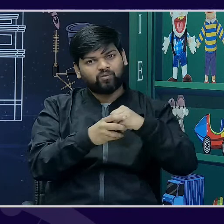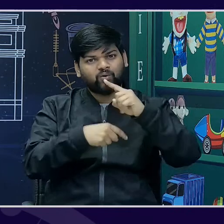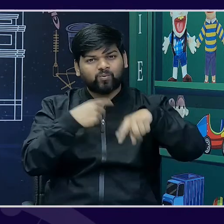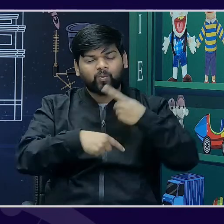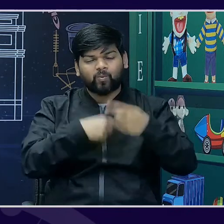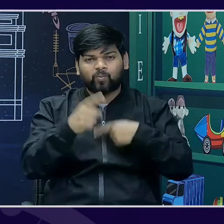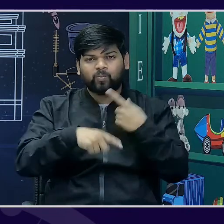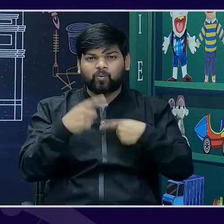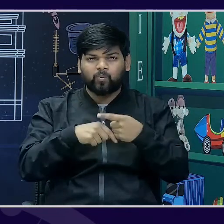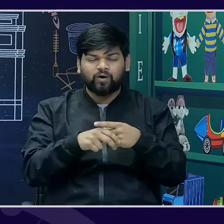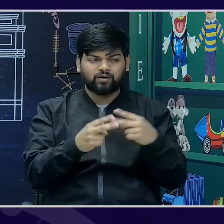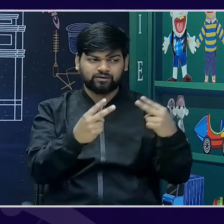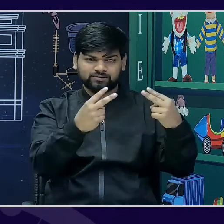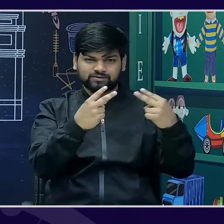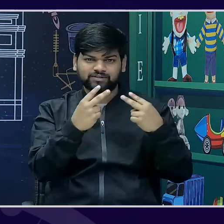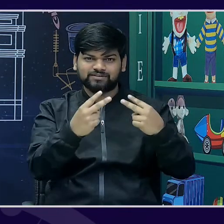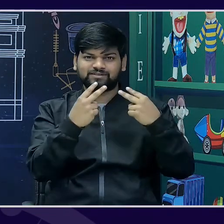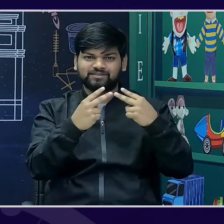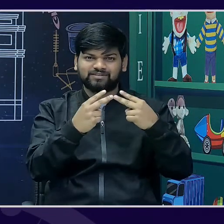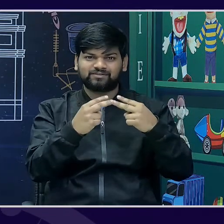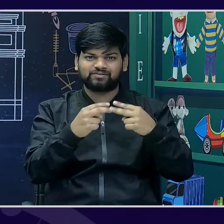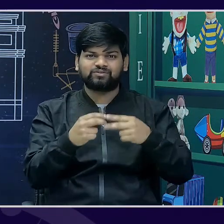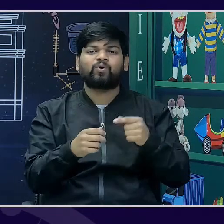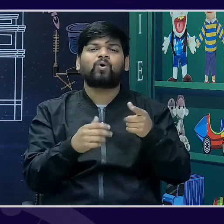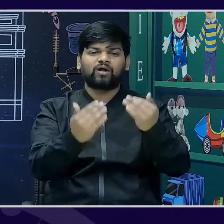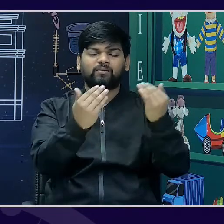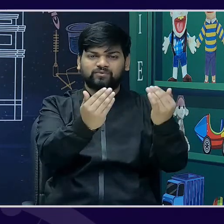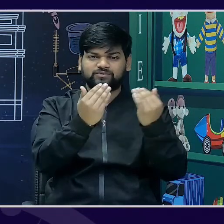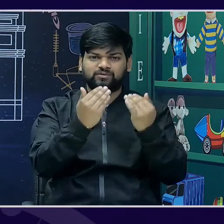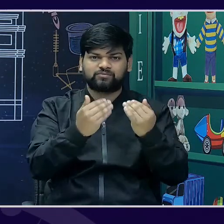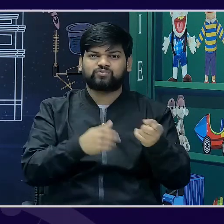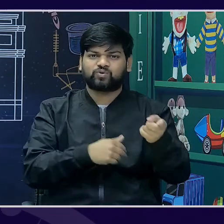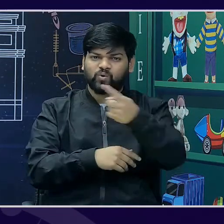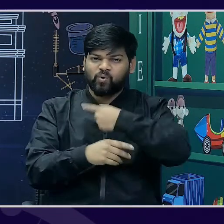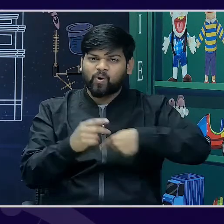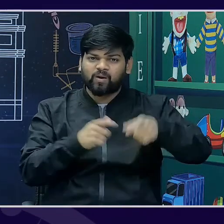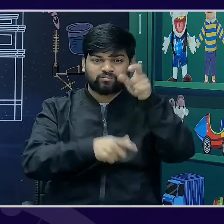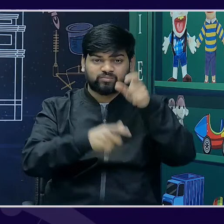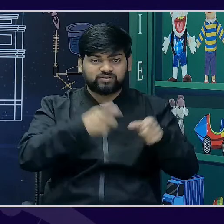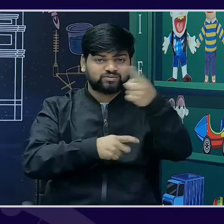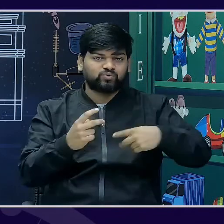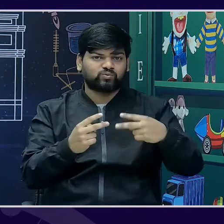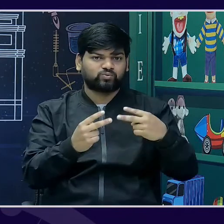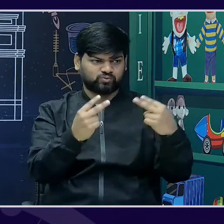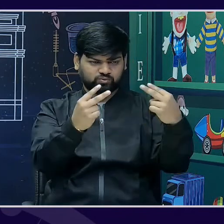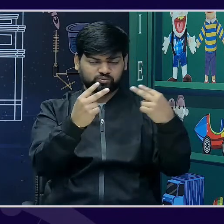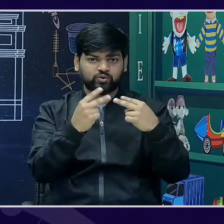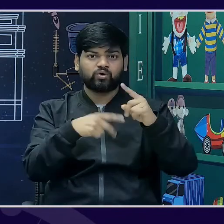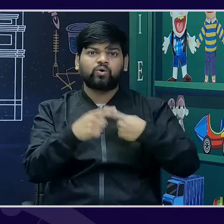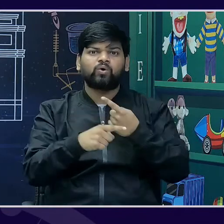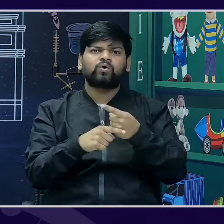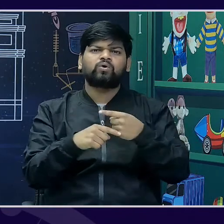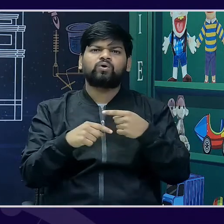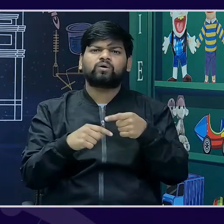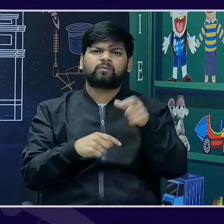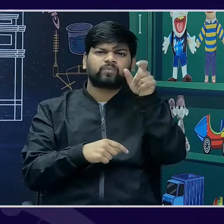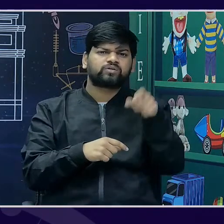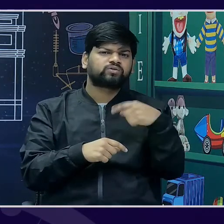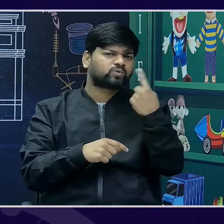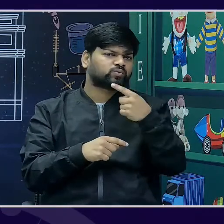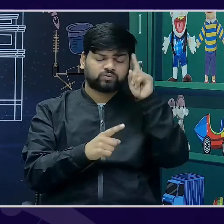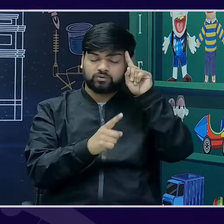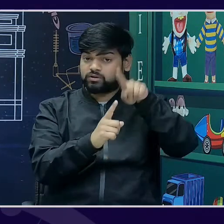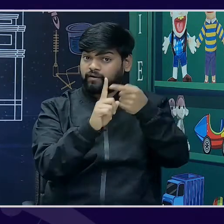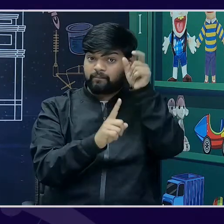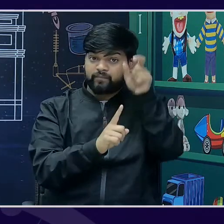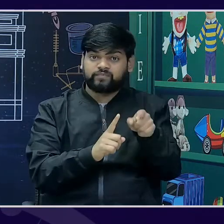encourage our students. Once again, I would like to take the moment to thank our two experts and the guest of the conversation. Thank you so much,